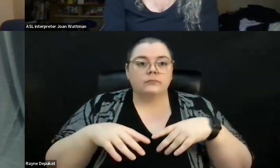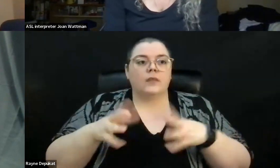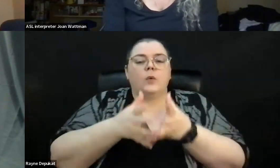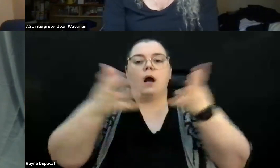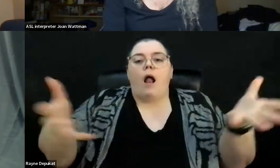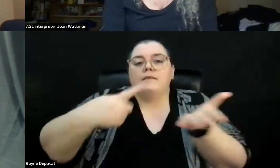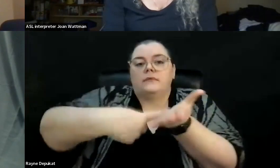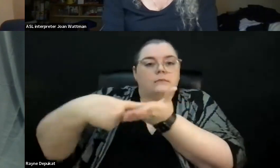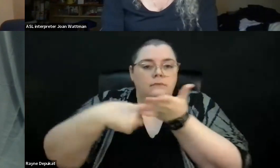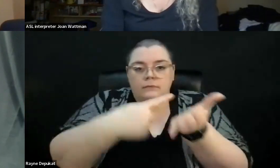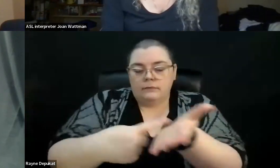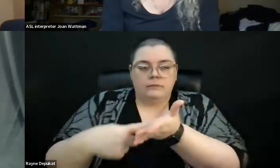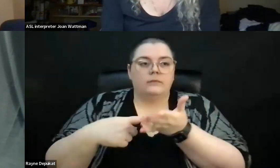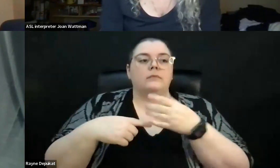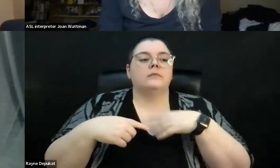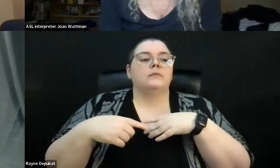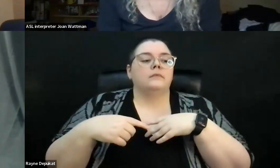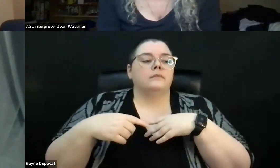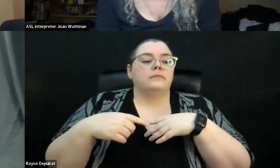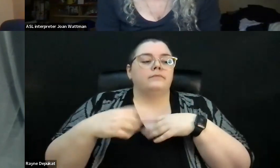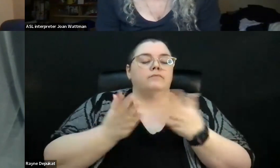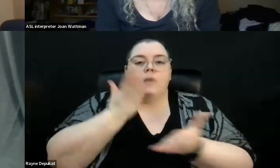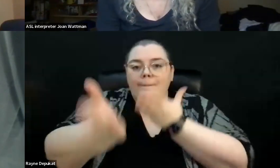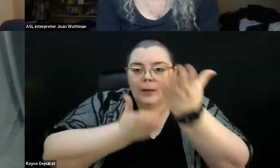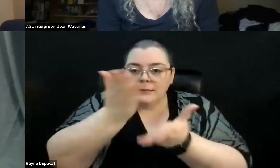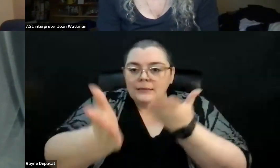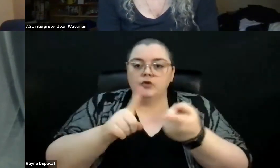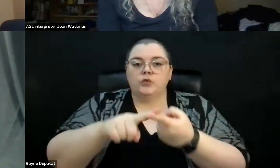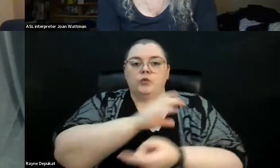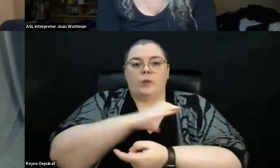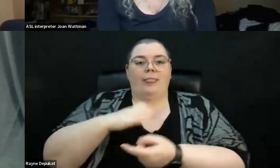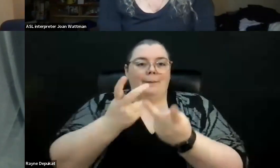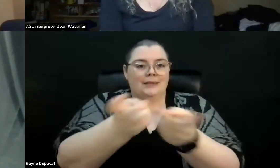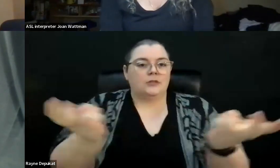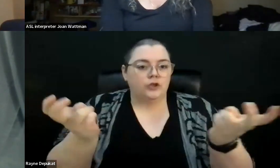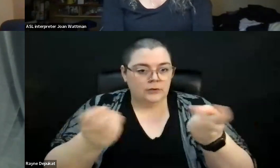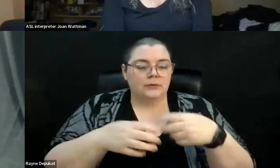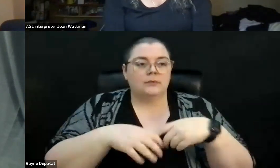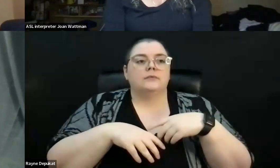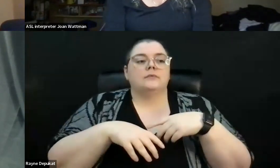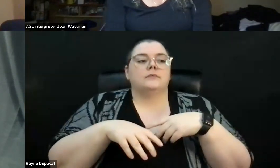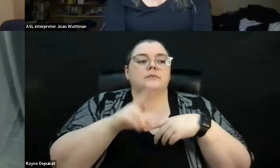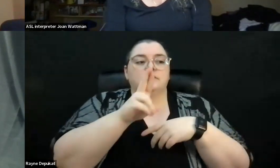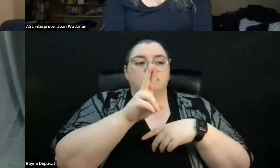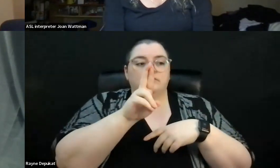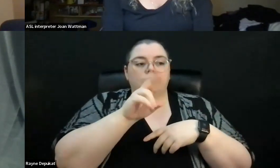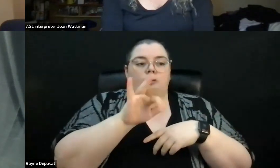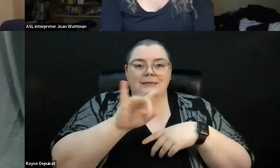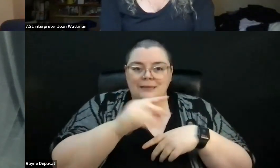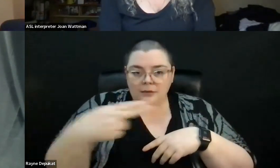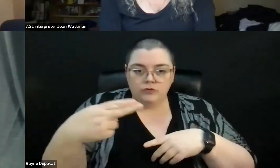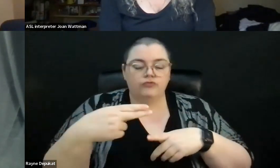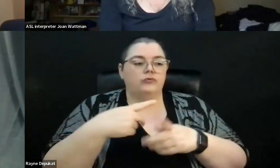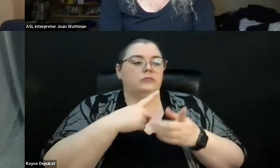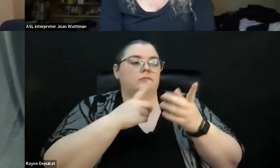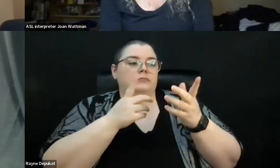pandemic, there was a lot of discussion and recommendations to the commission, to the